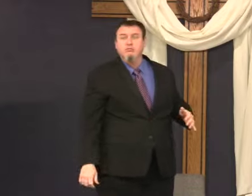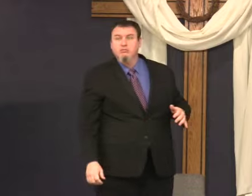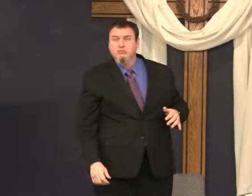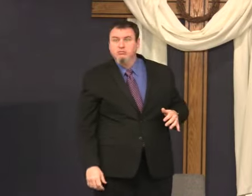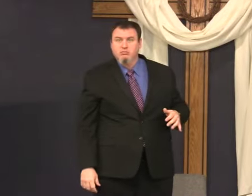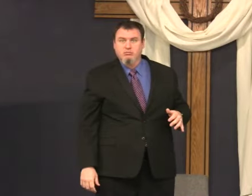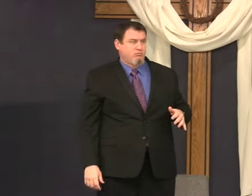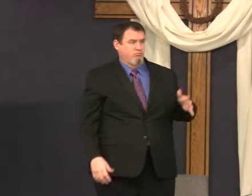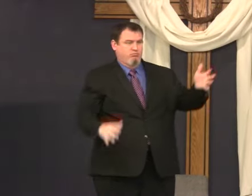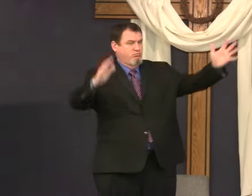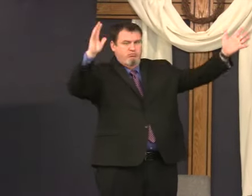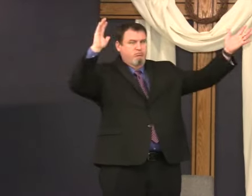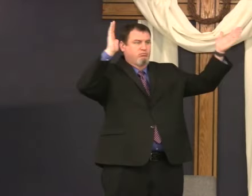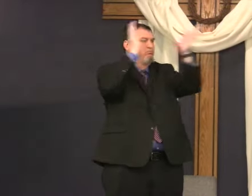and he left the temple.